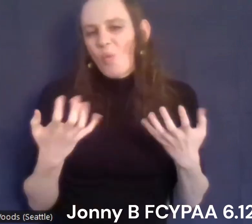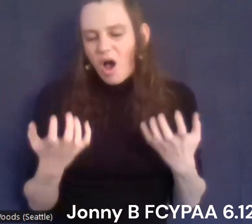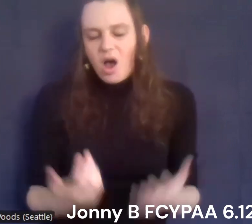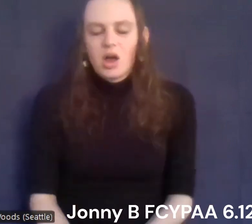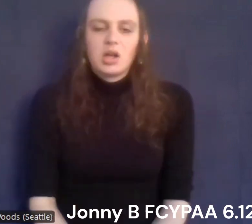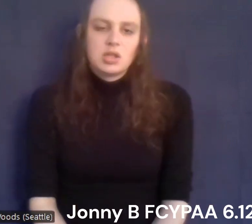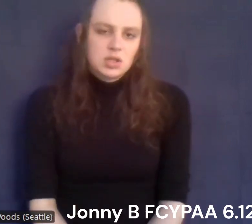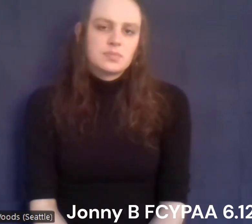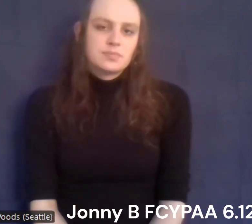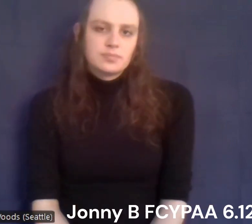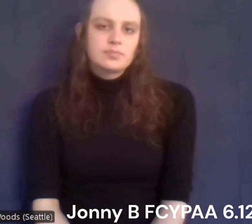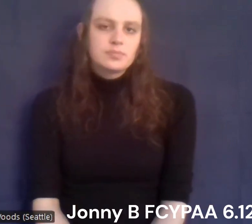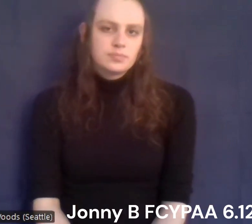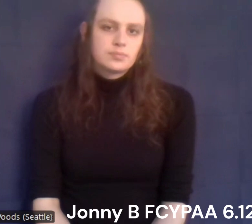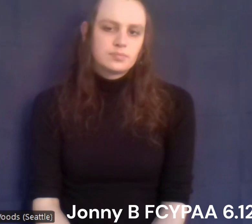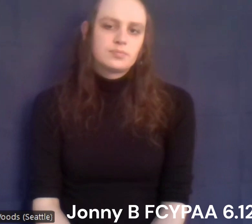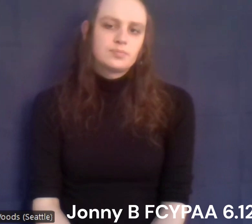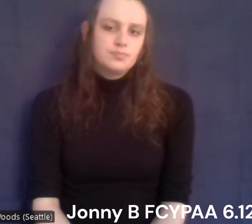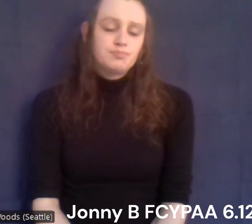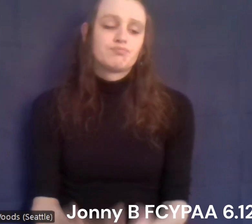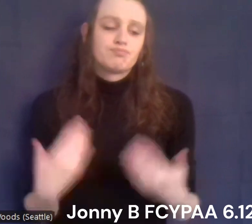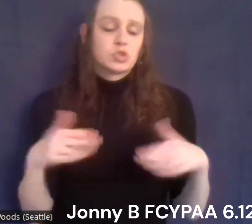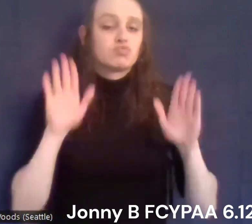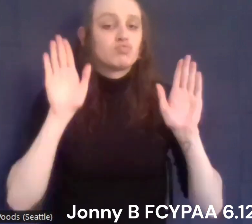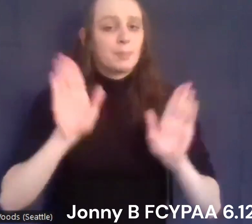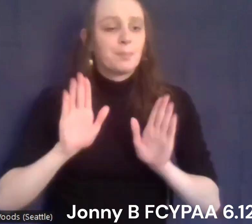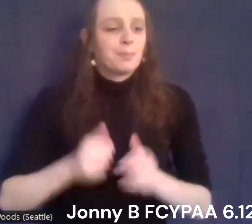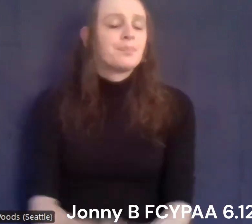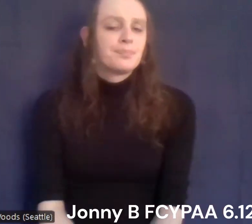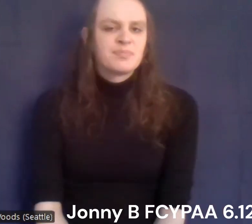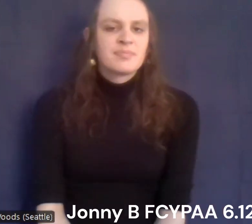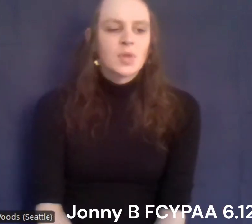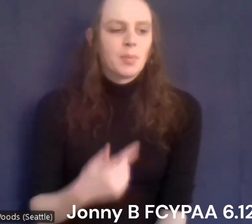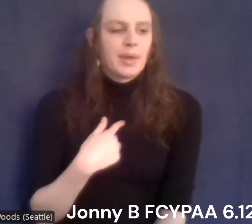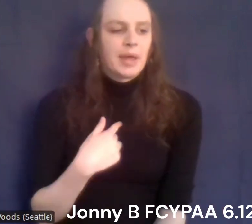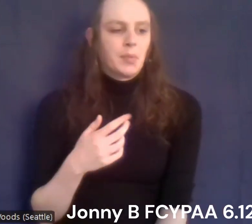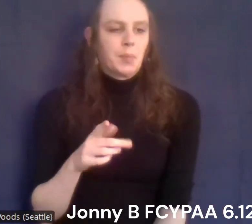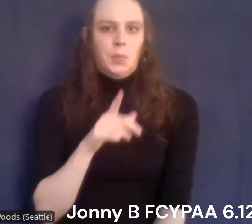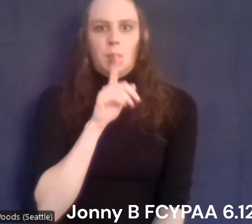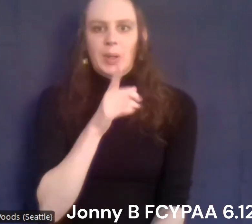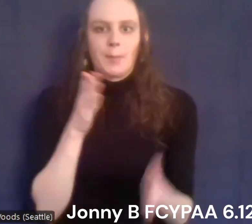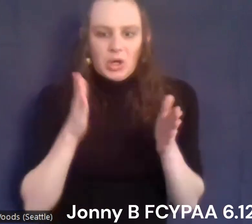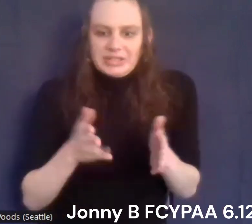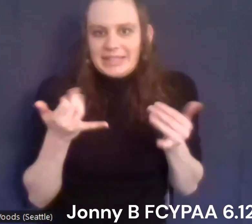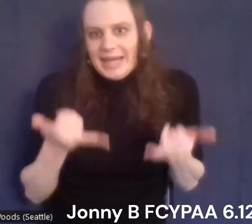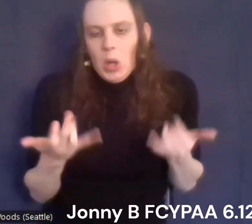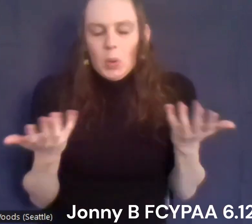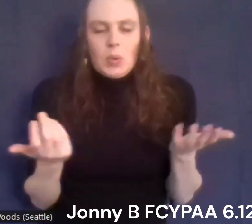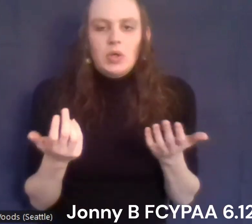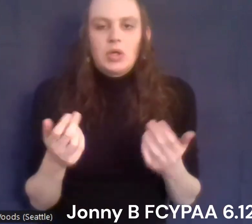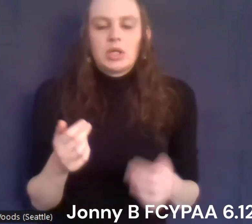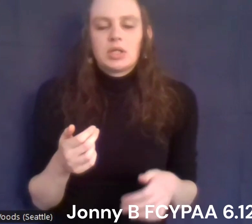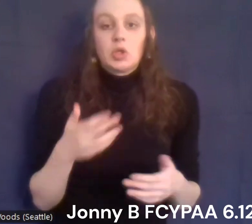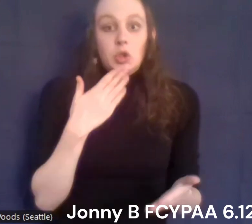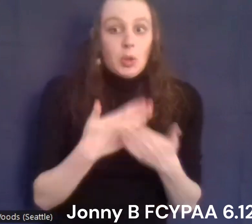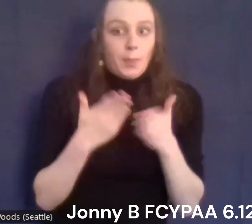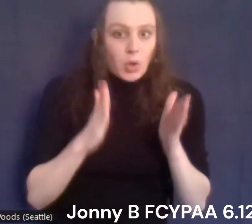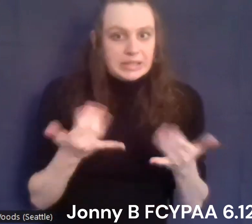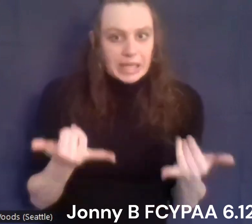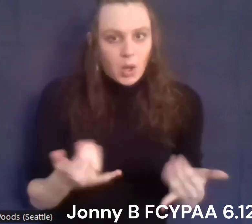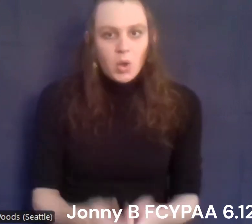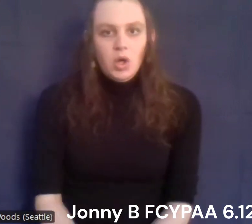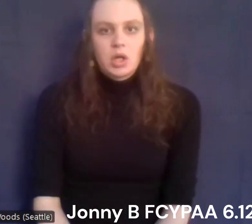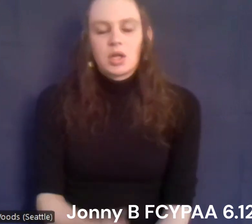Um, it's great. It's taught me how to be a real person, a real human, a good human. Um, Definitely